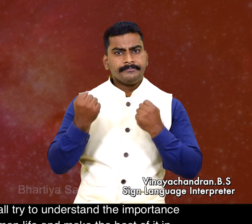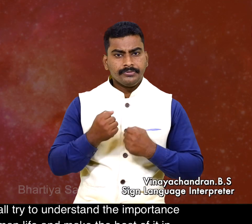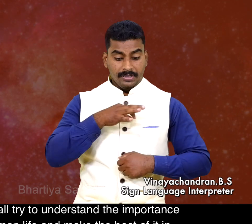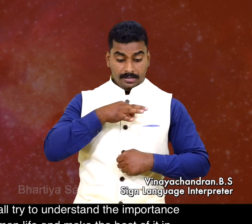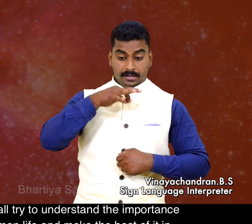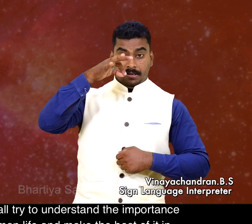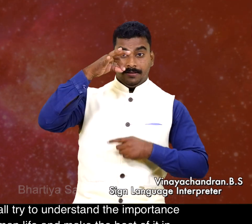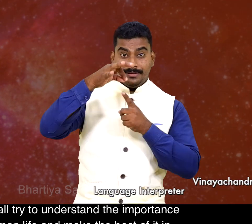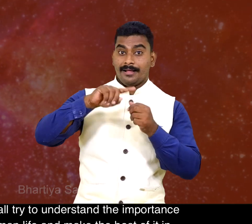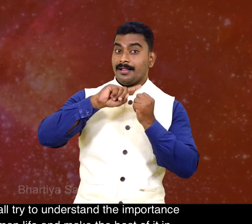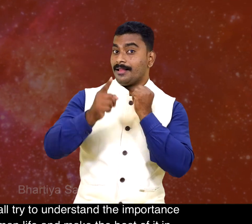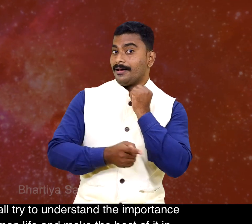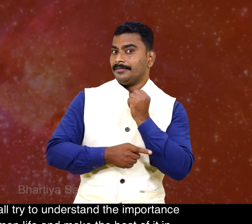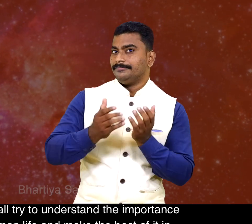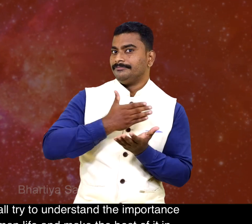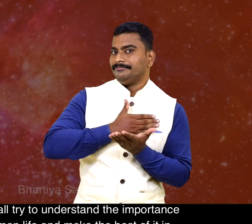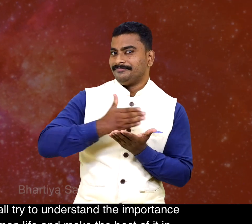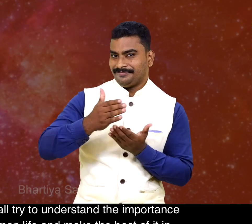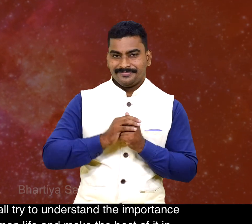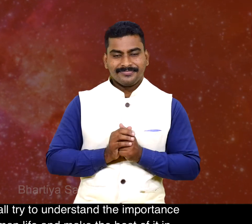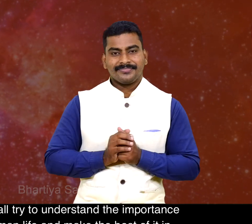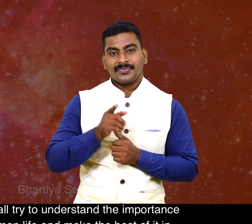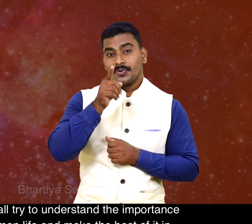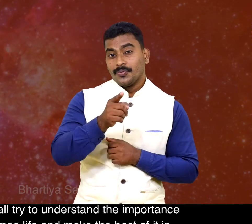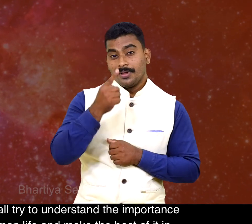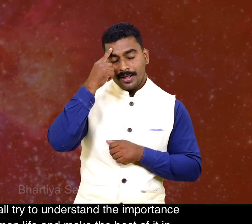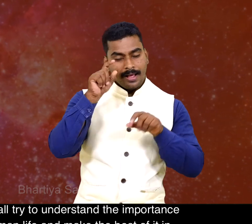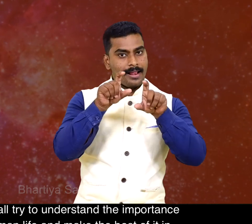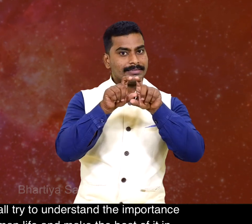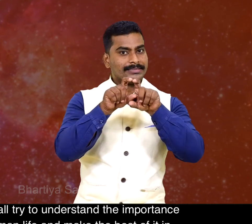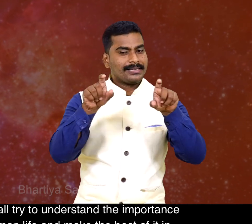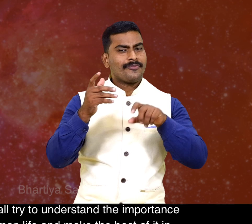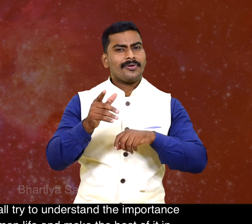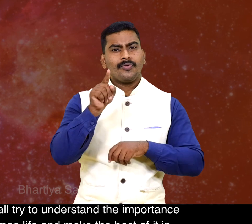us all try to understand the importance of human life and make